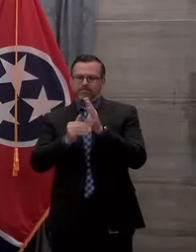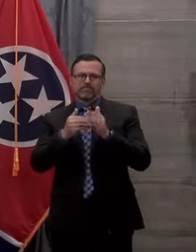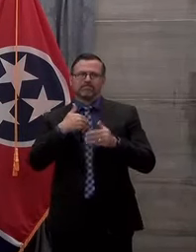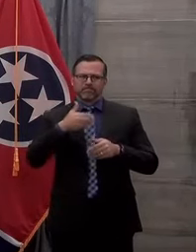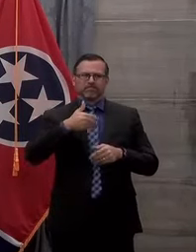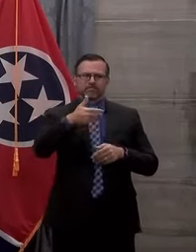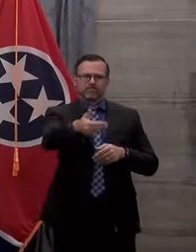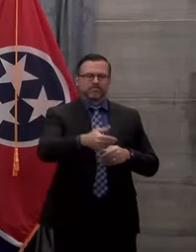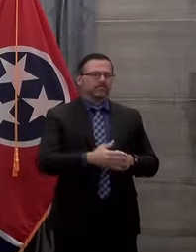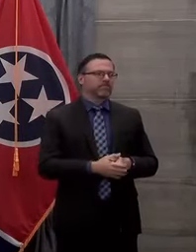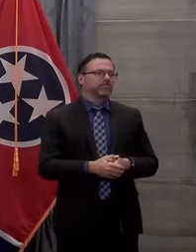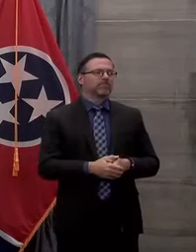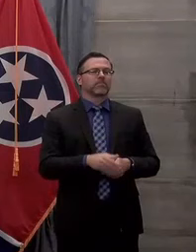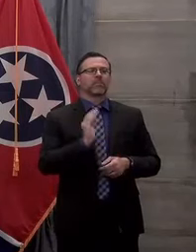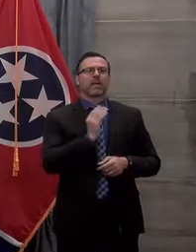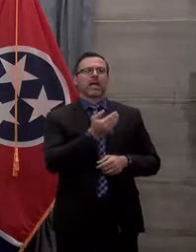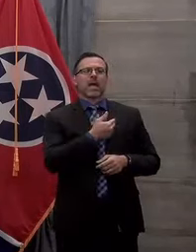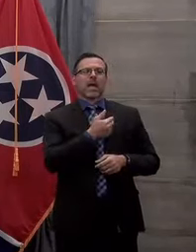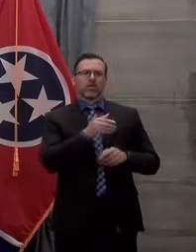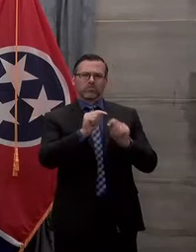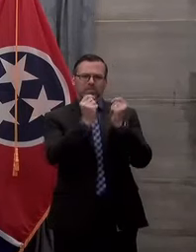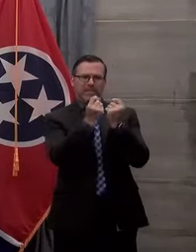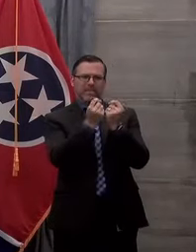Our Unified Command Group has worked very closely